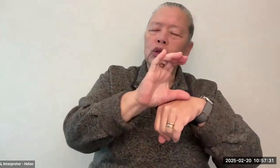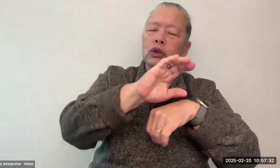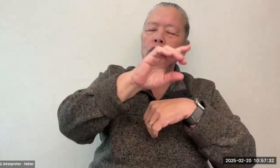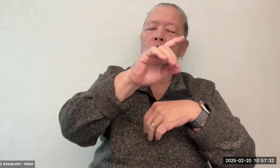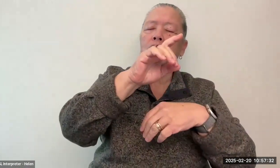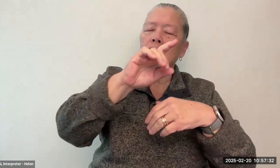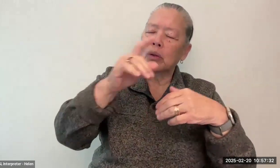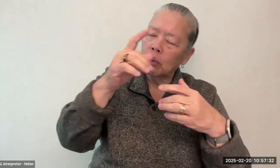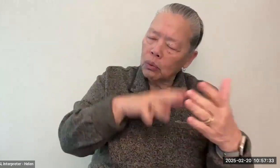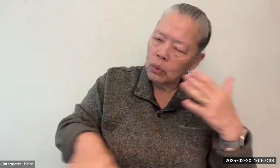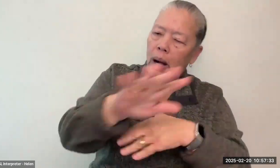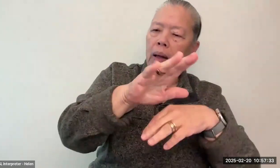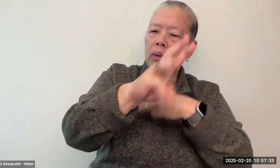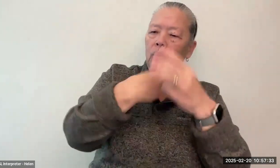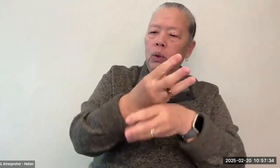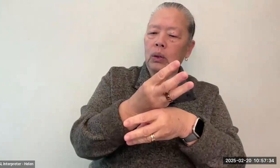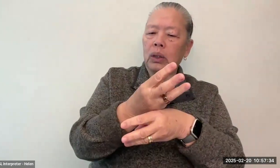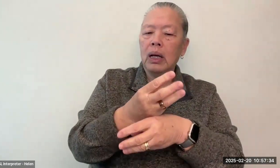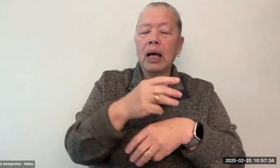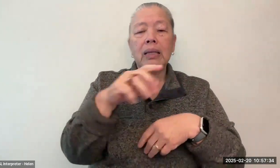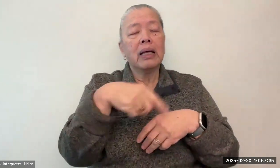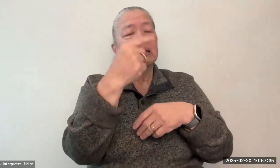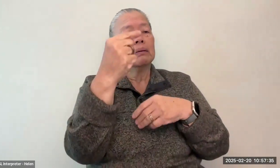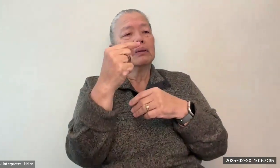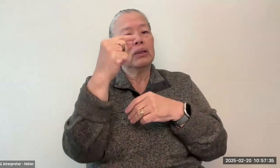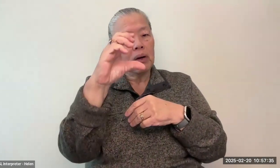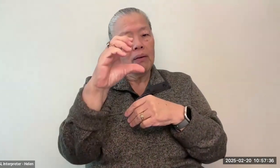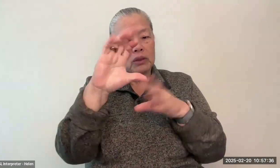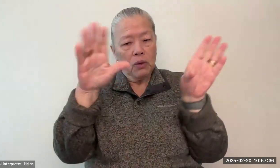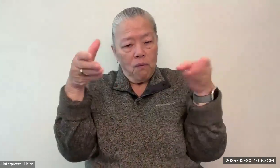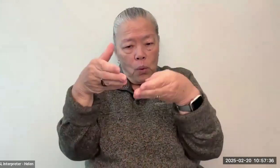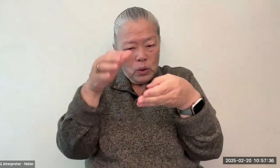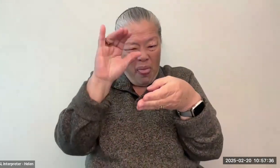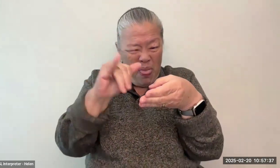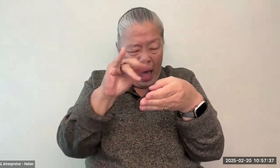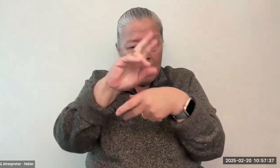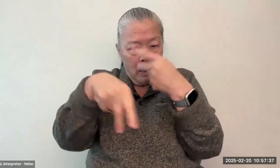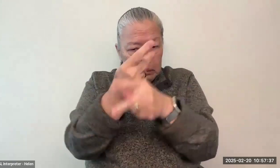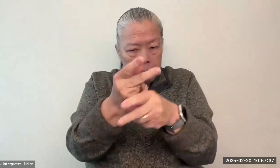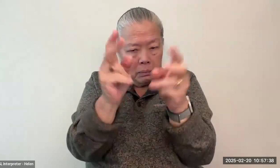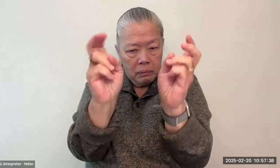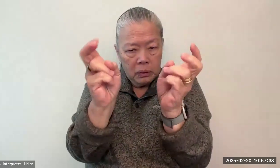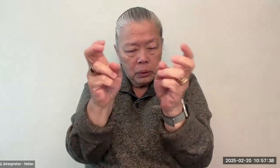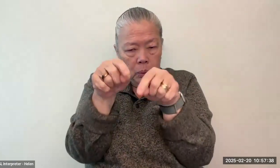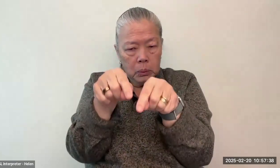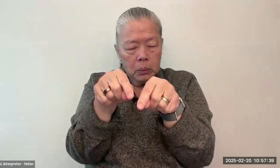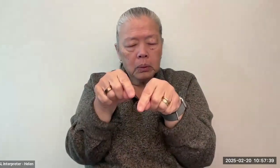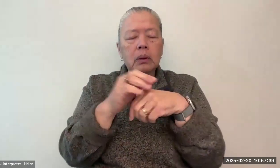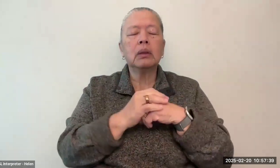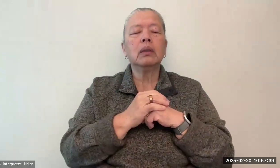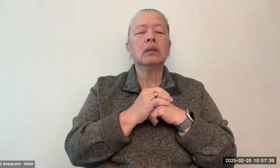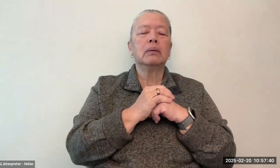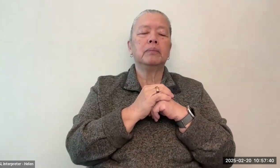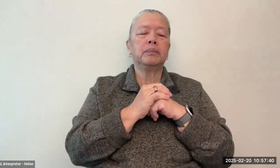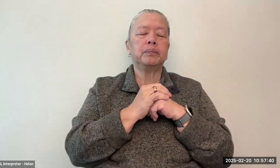of its work solely on those things. Once the provisions